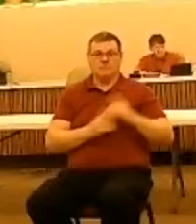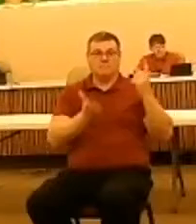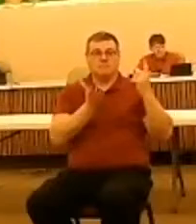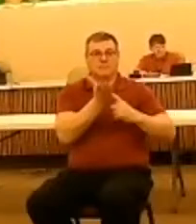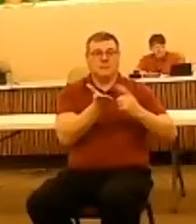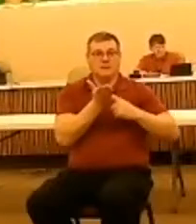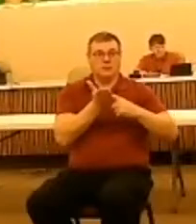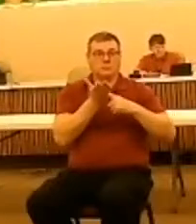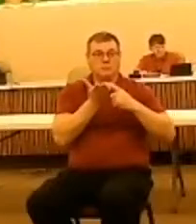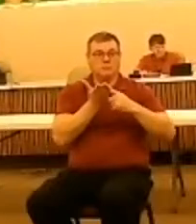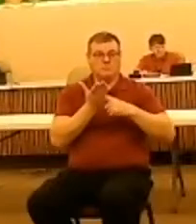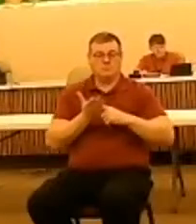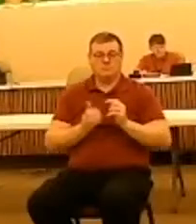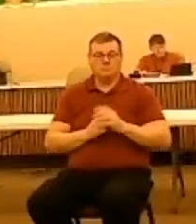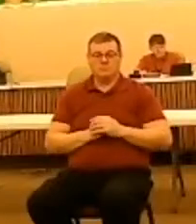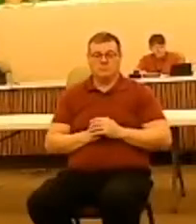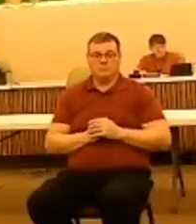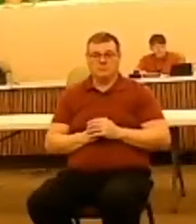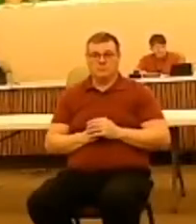Discussion.